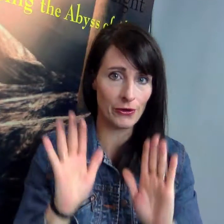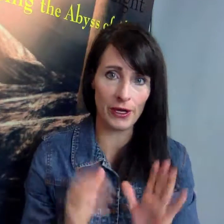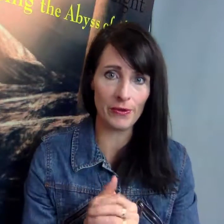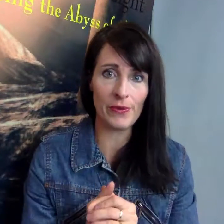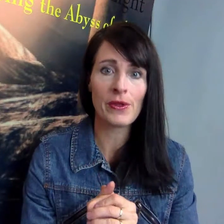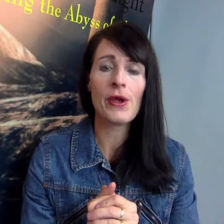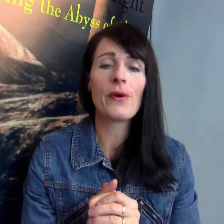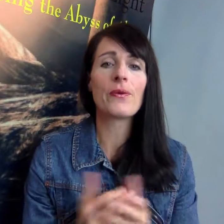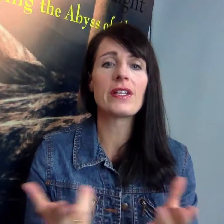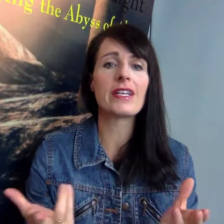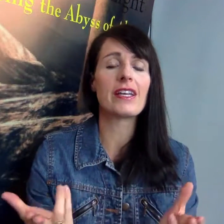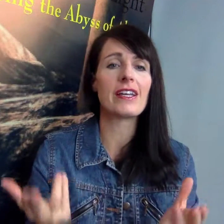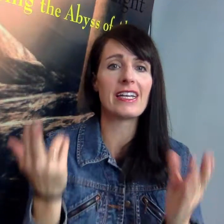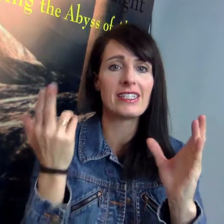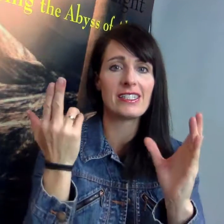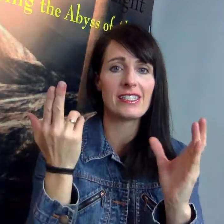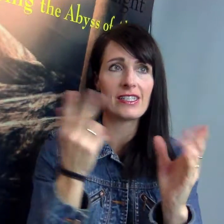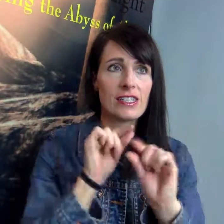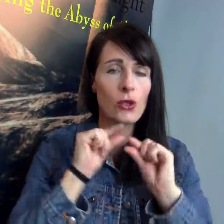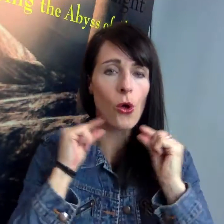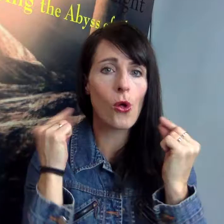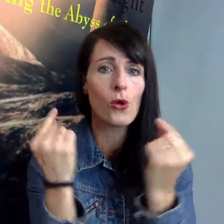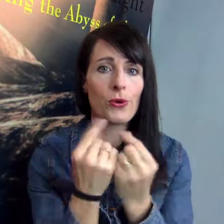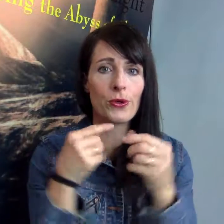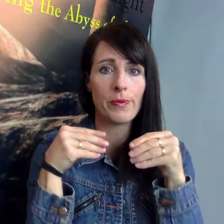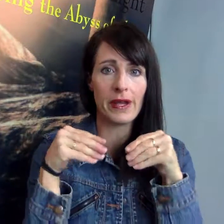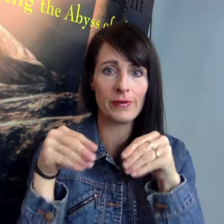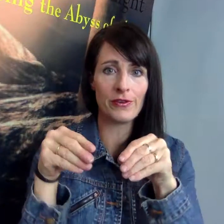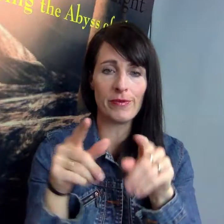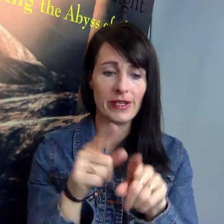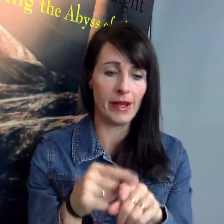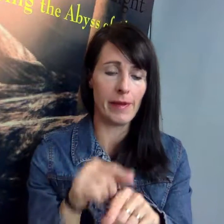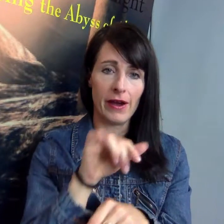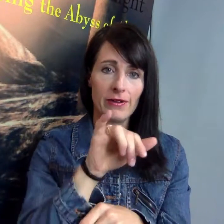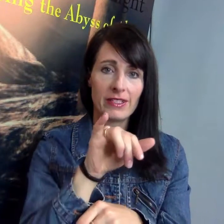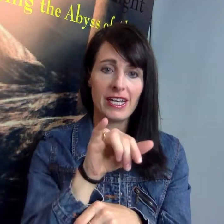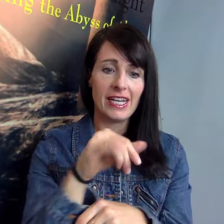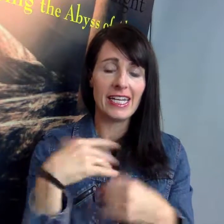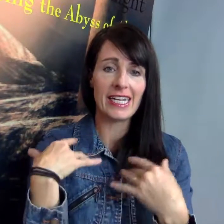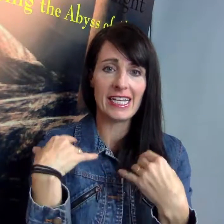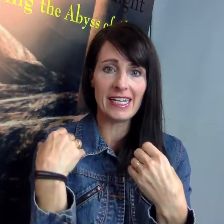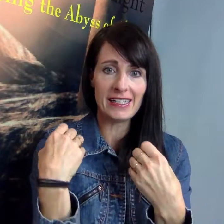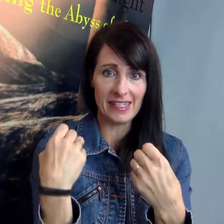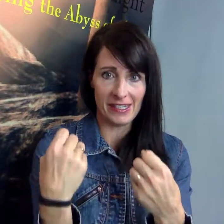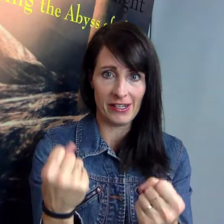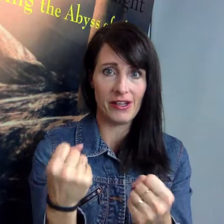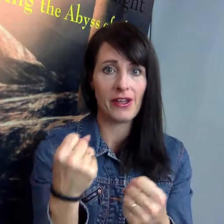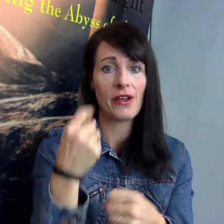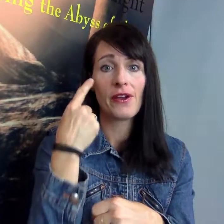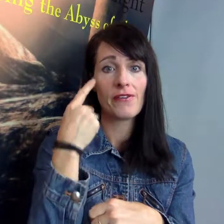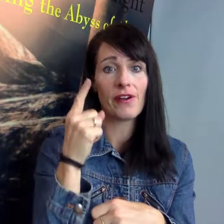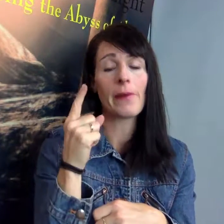incredible really it's this whole group and movement about healing from